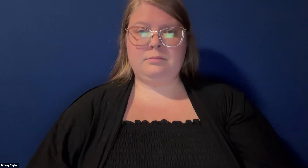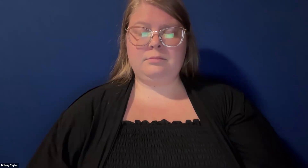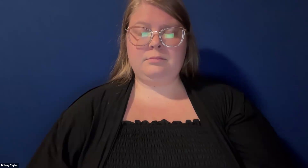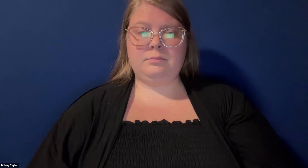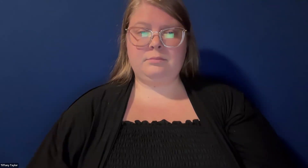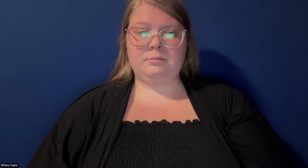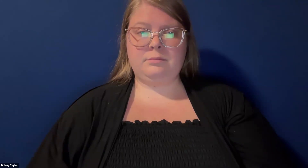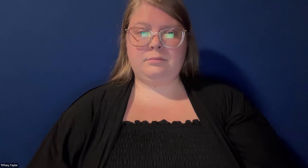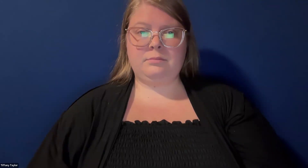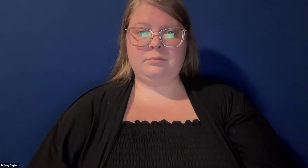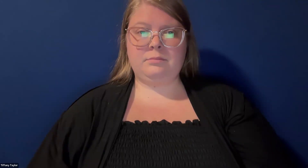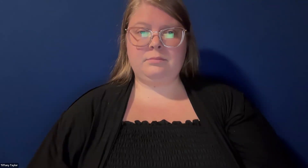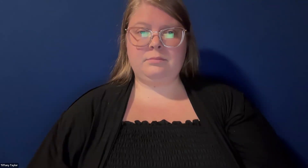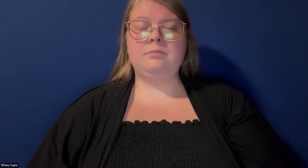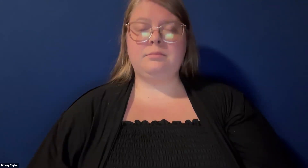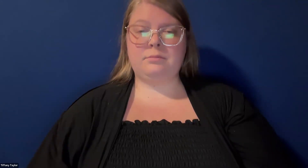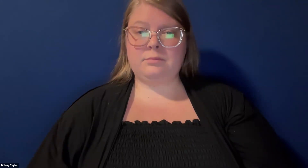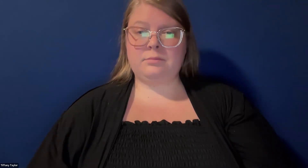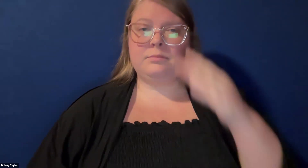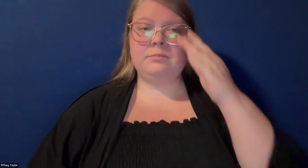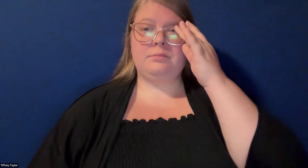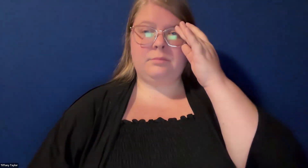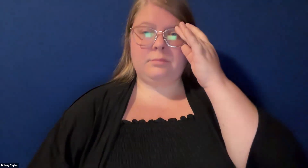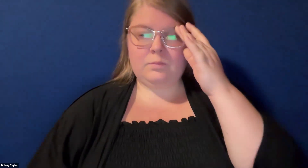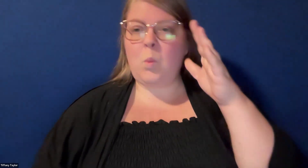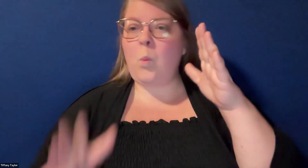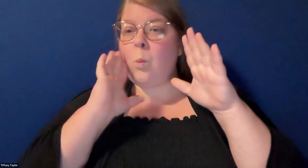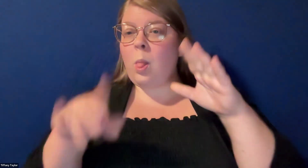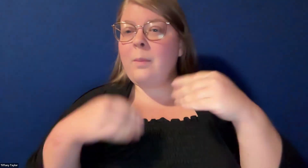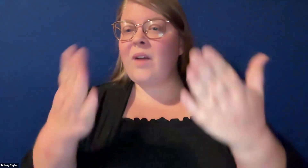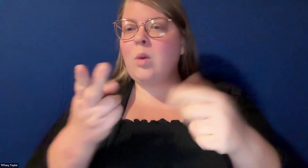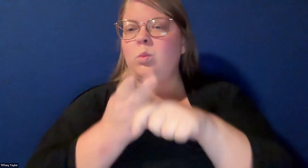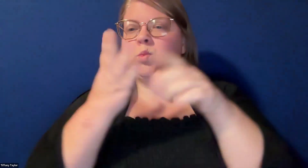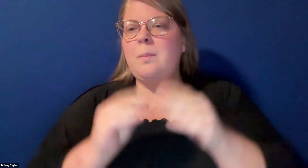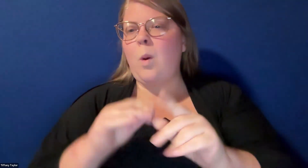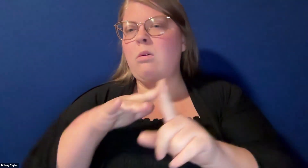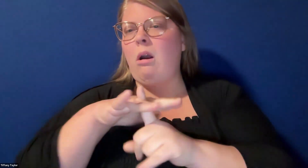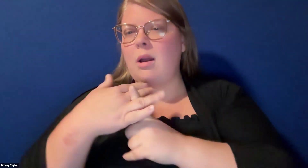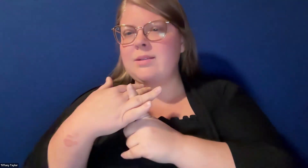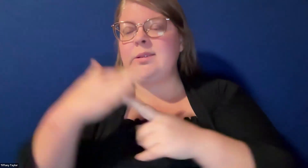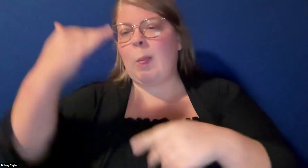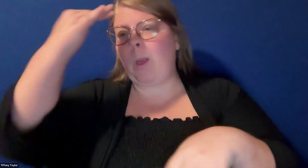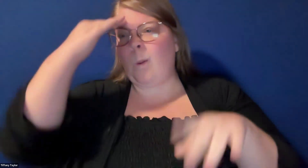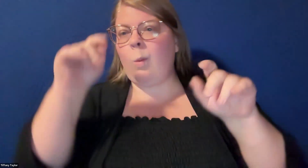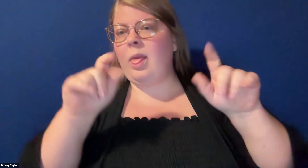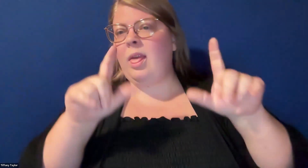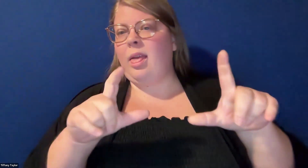actually giving more context to the user, like this image is actually described this